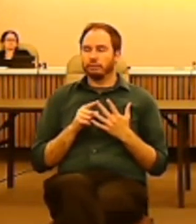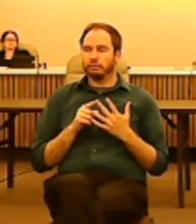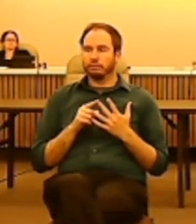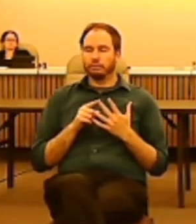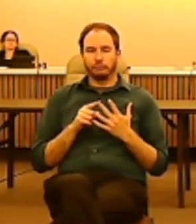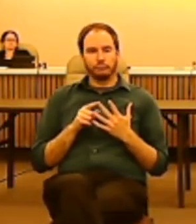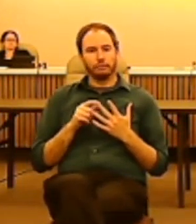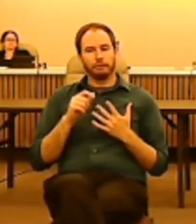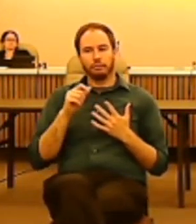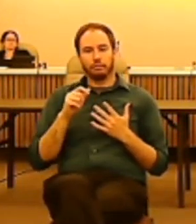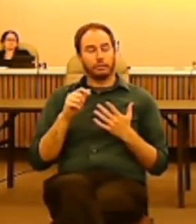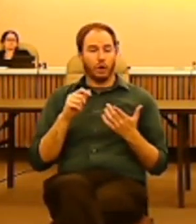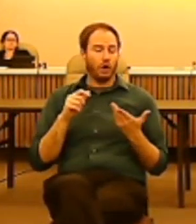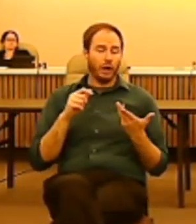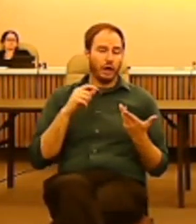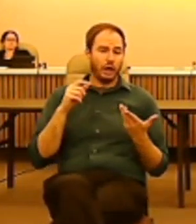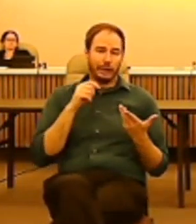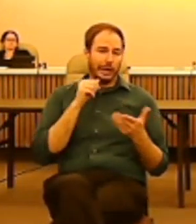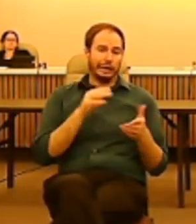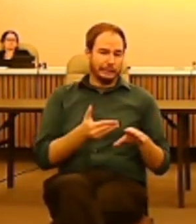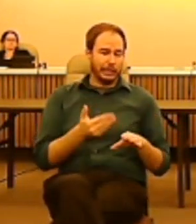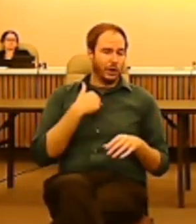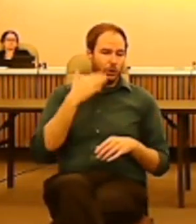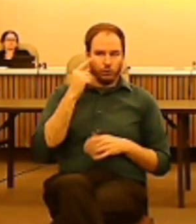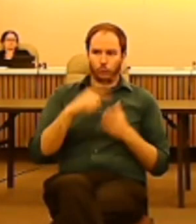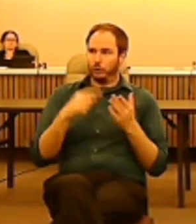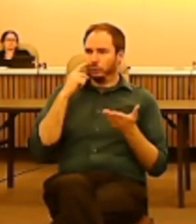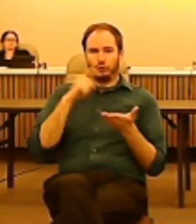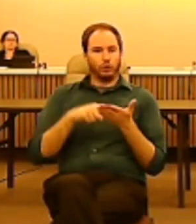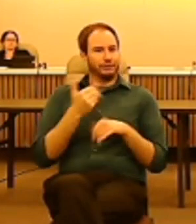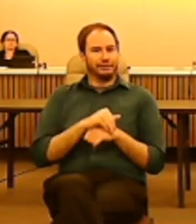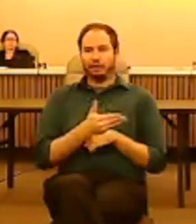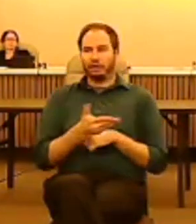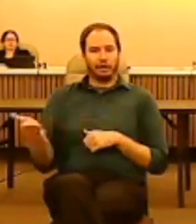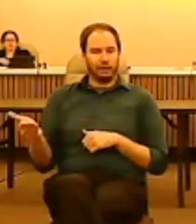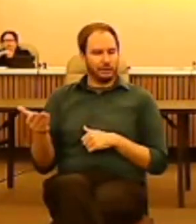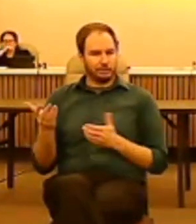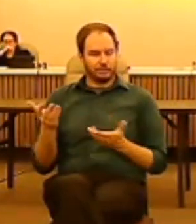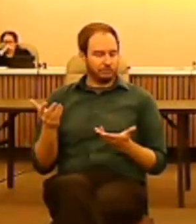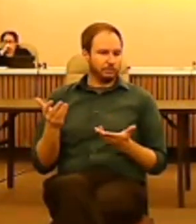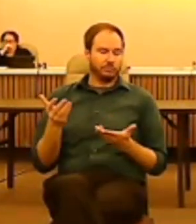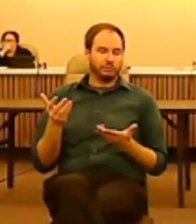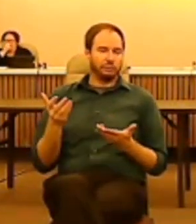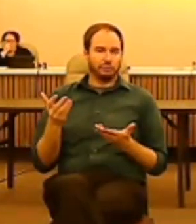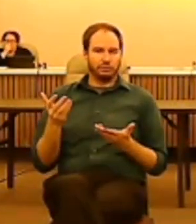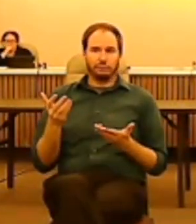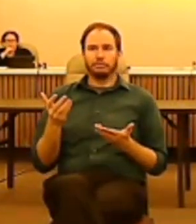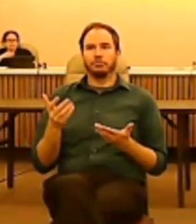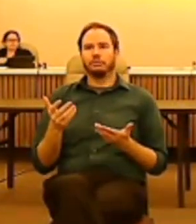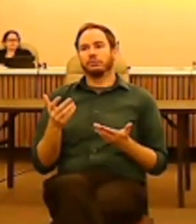it's certainly not dead, but as you saw tonight, with essentially